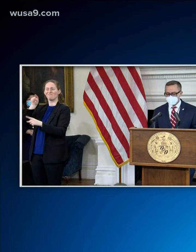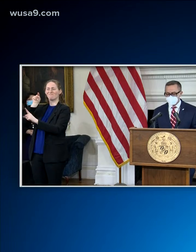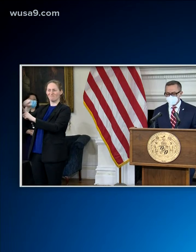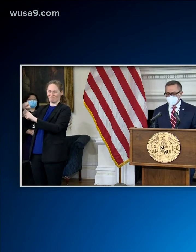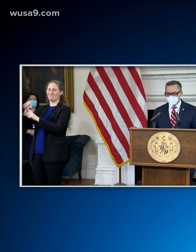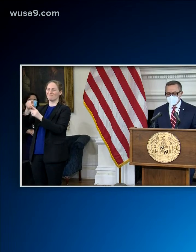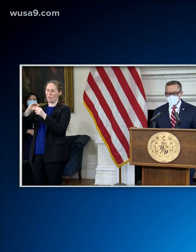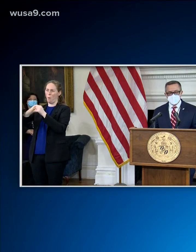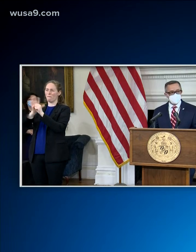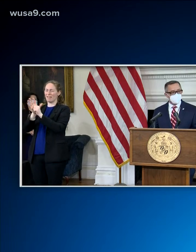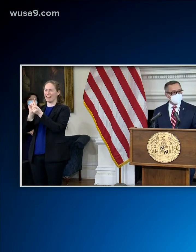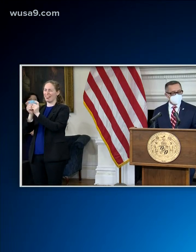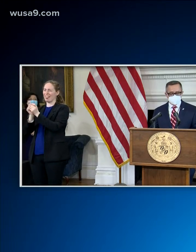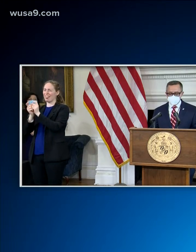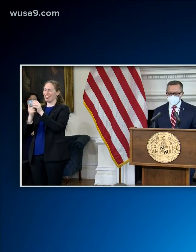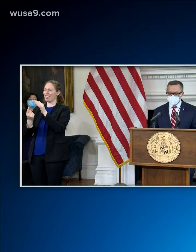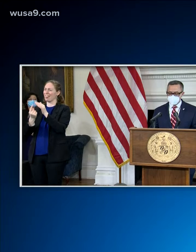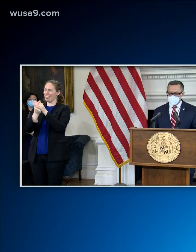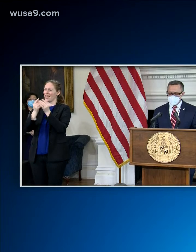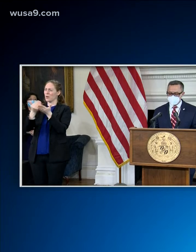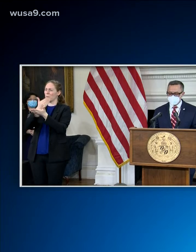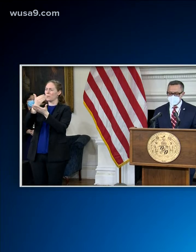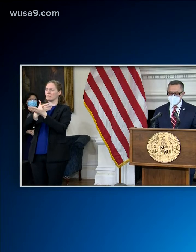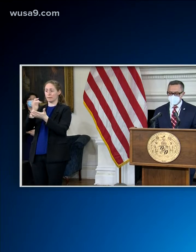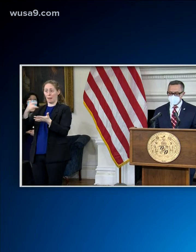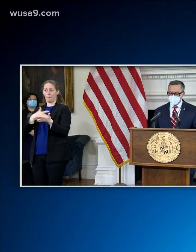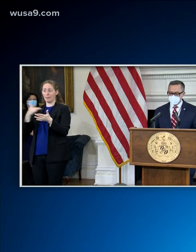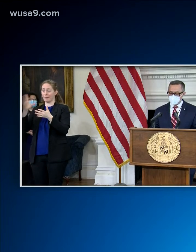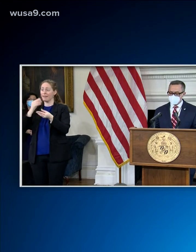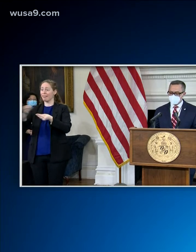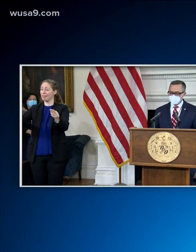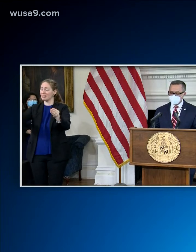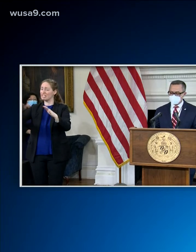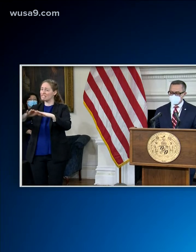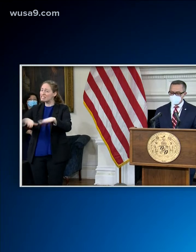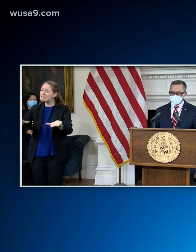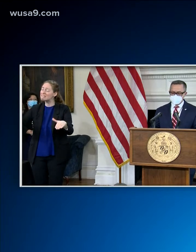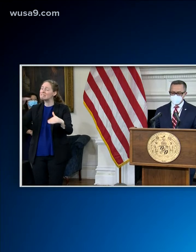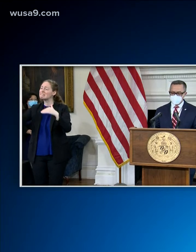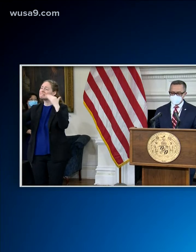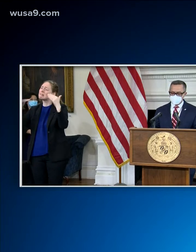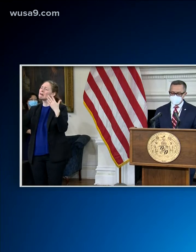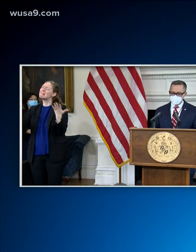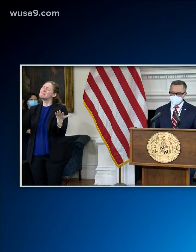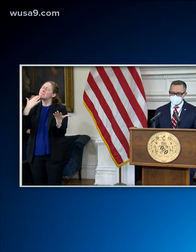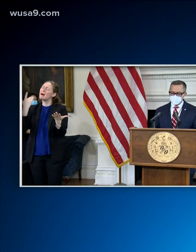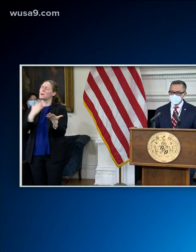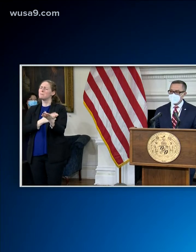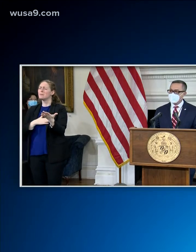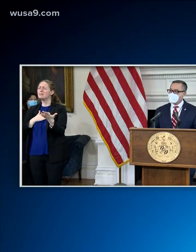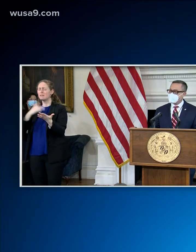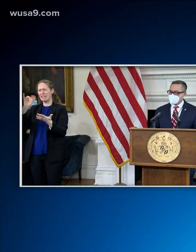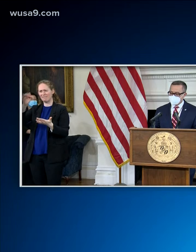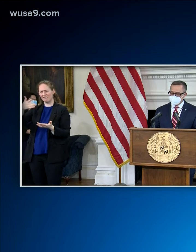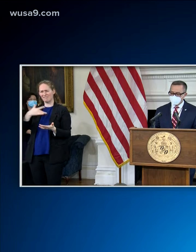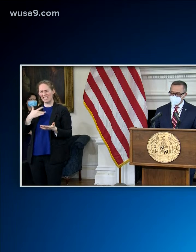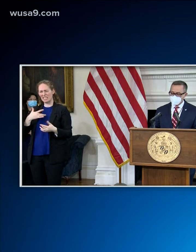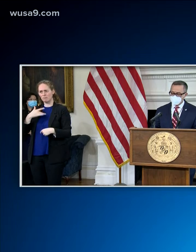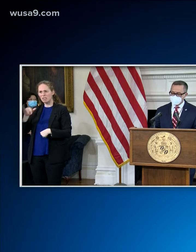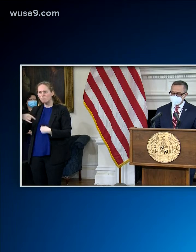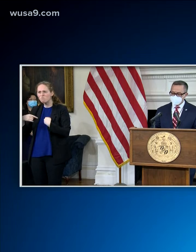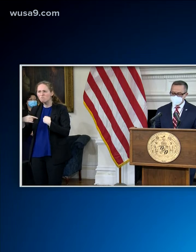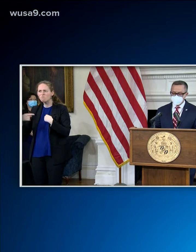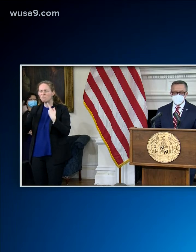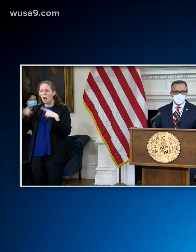younger adults. So please keep this in mind if you or your children start to have those concerns. Get tested